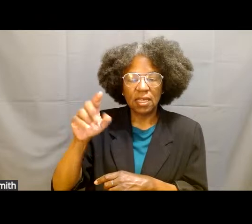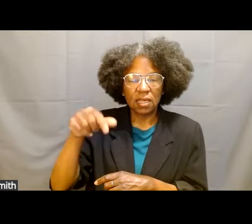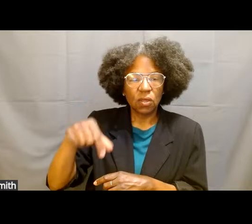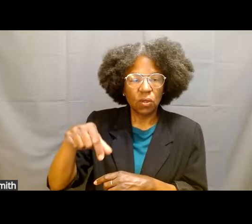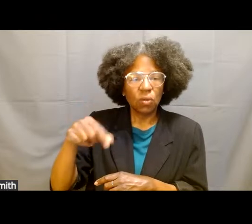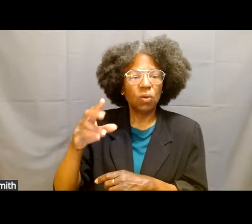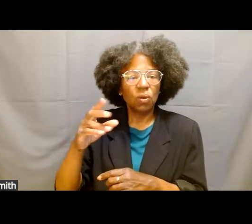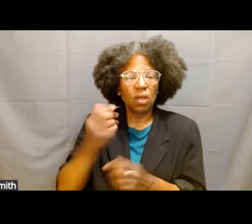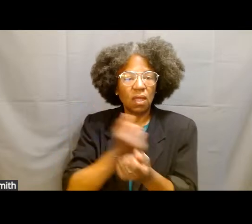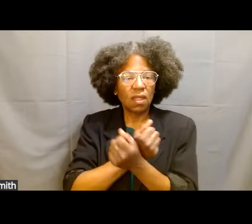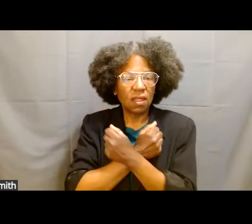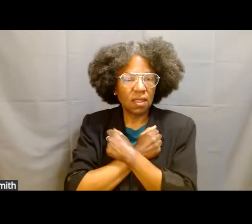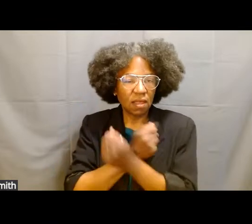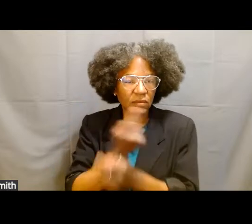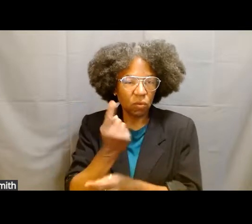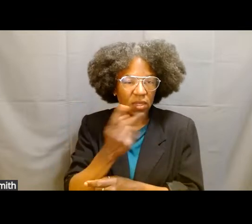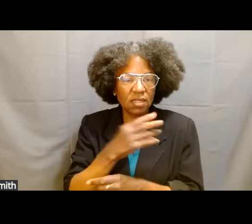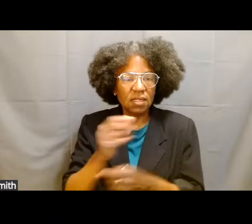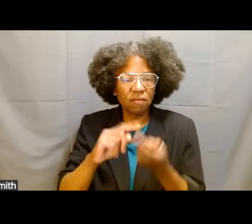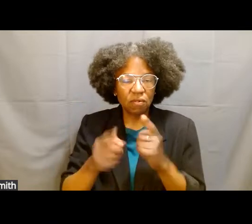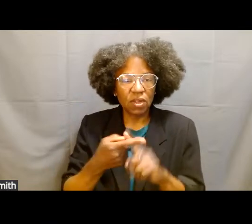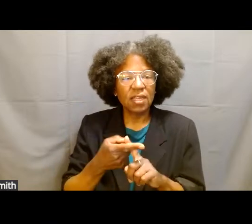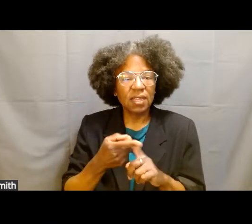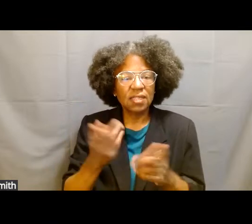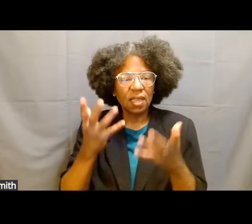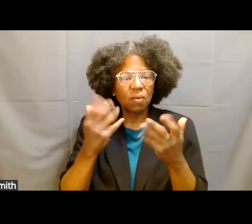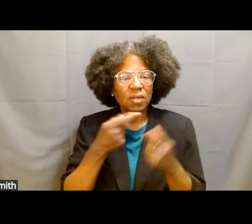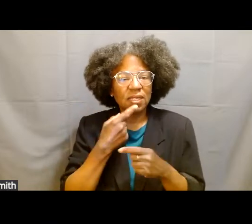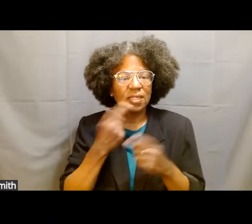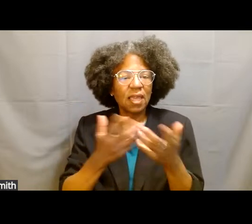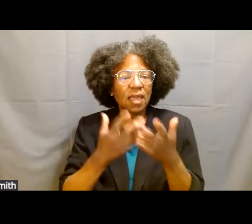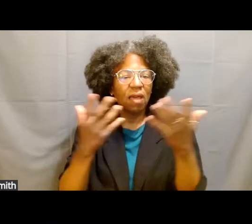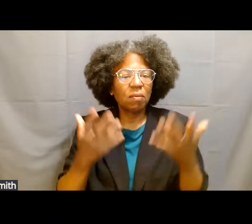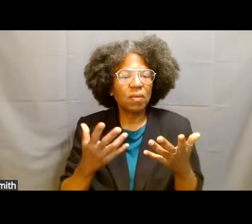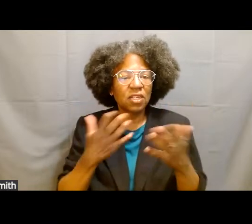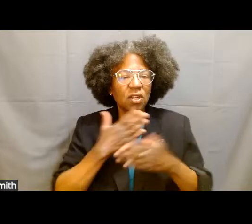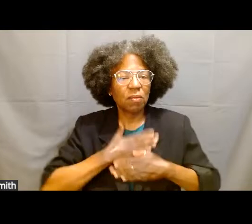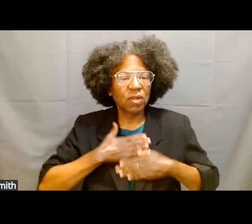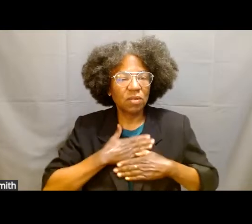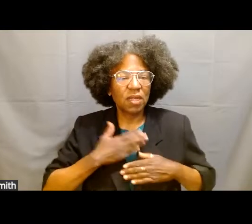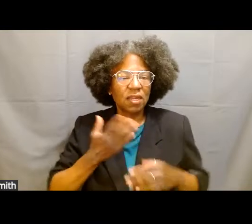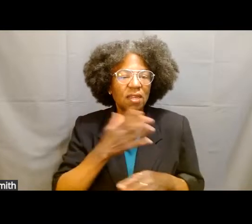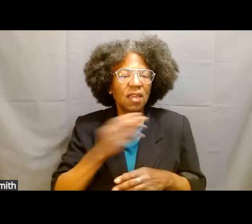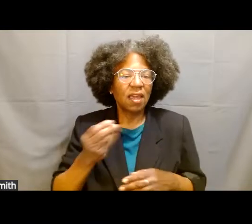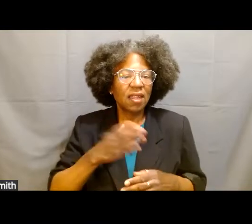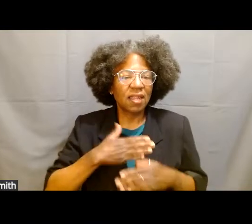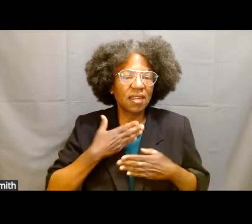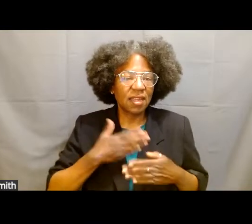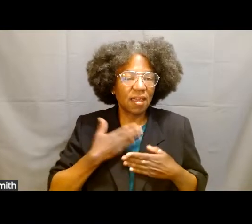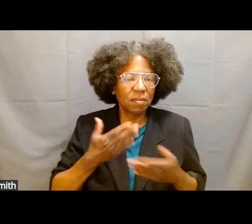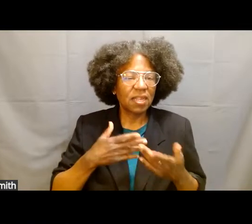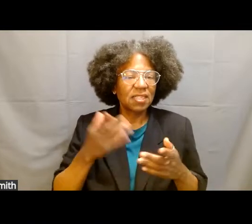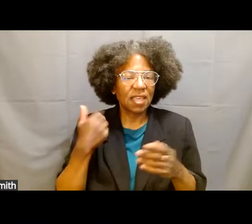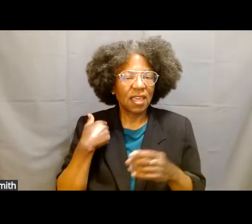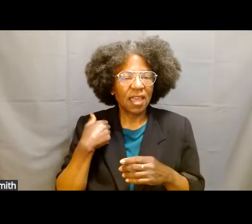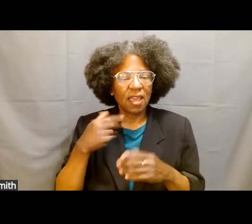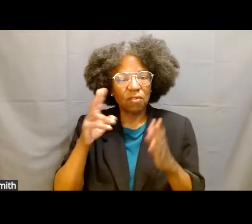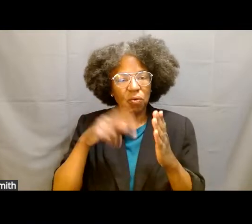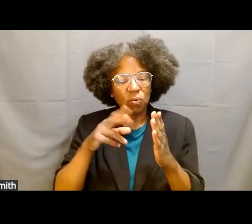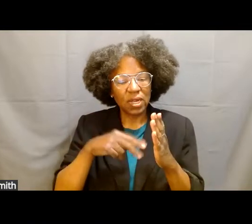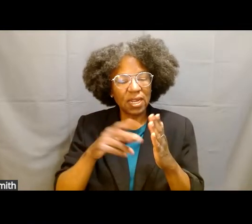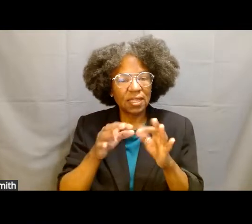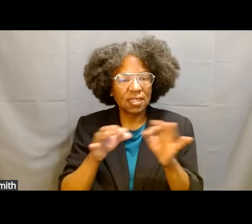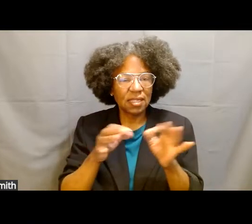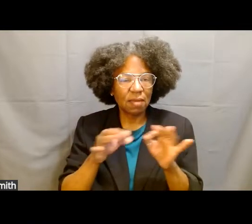I appreciate and just what happiness I had reading Superintendent Booker's statement on Sunday. I was really,